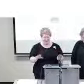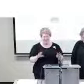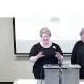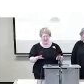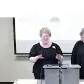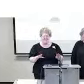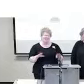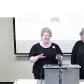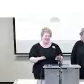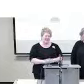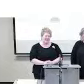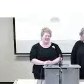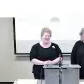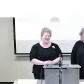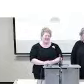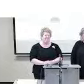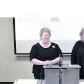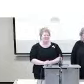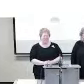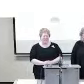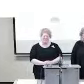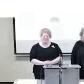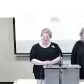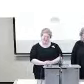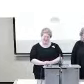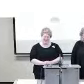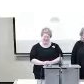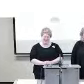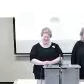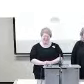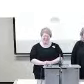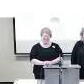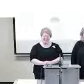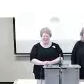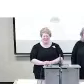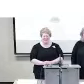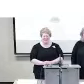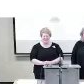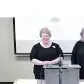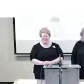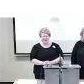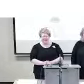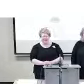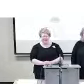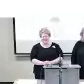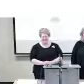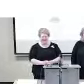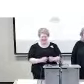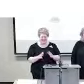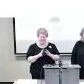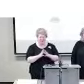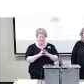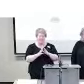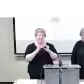the fun no we're not saying that but we do have to budget the fun our students on campus they